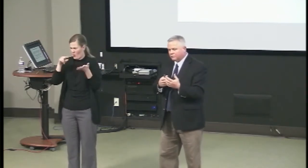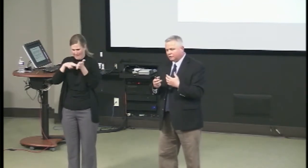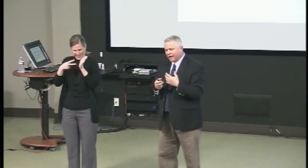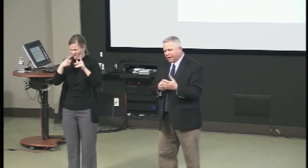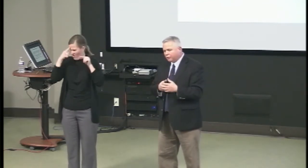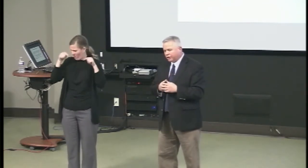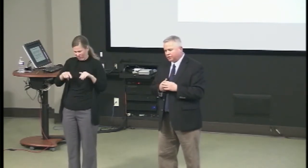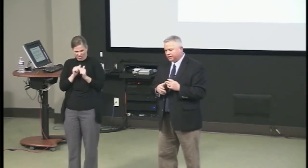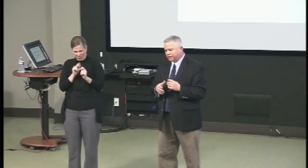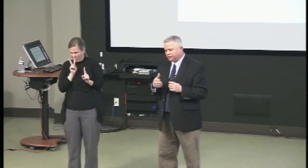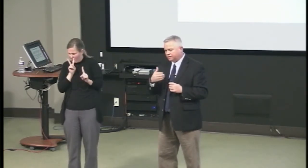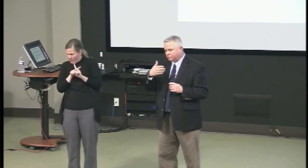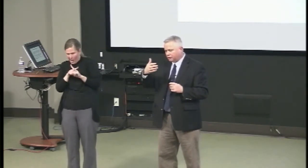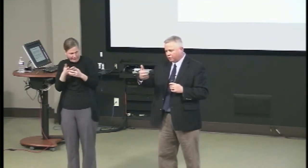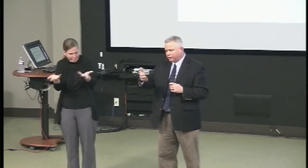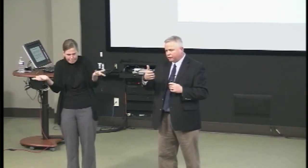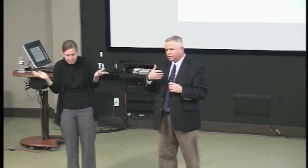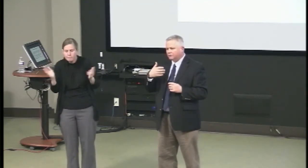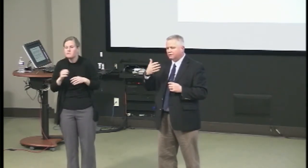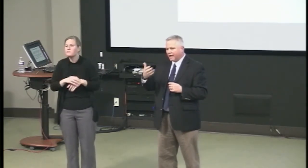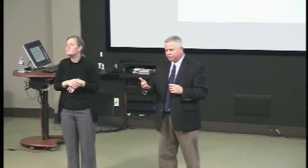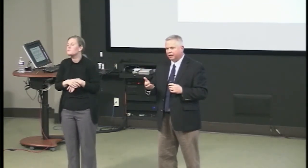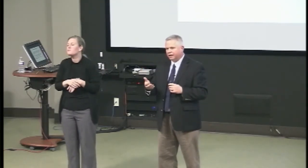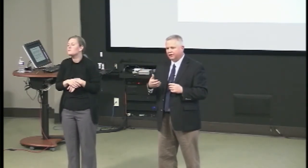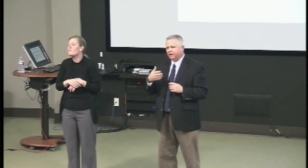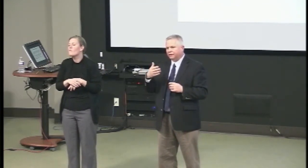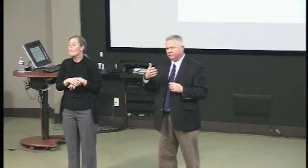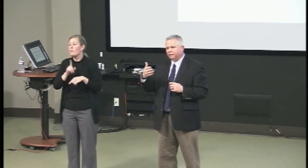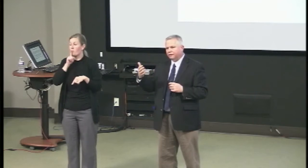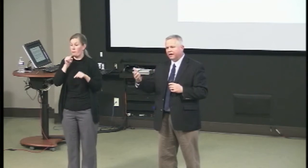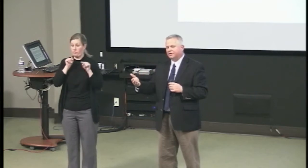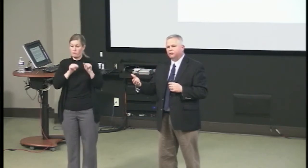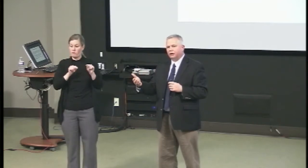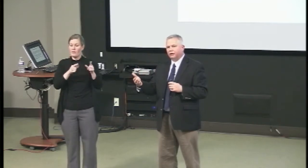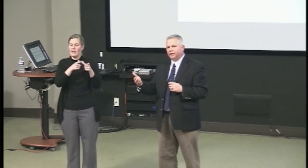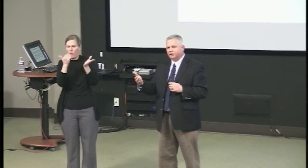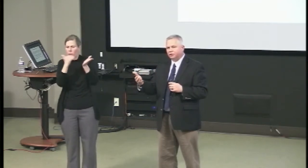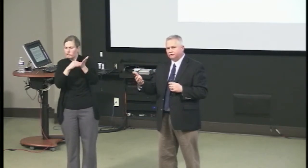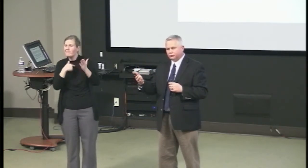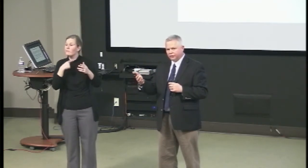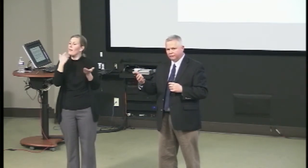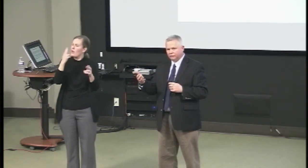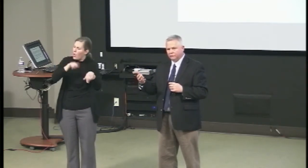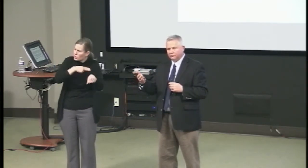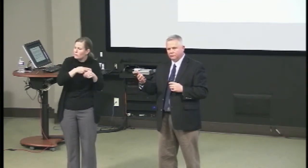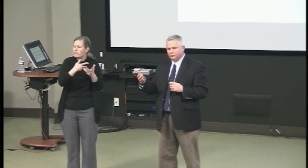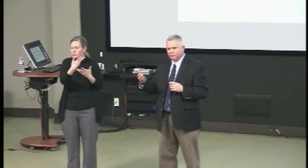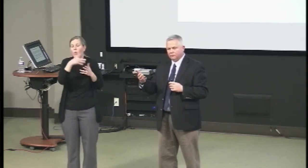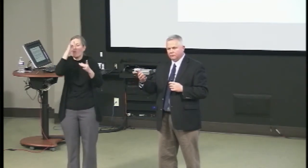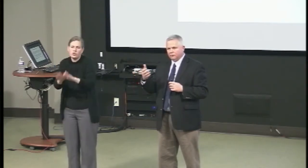While language is learned naturally in the vast majority of children,